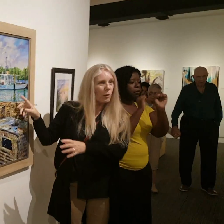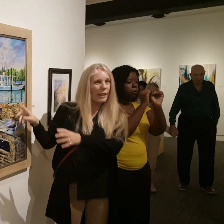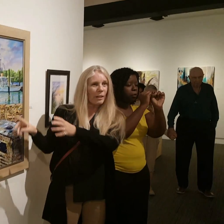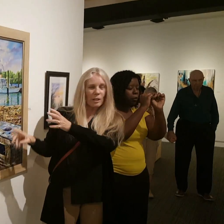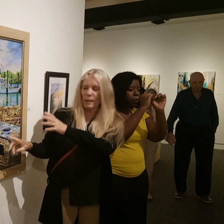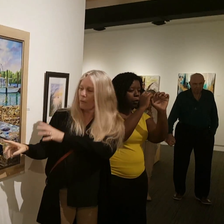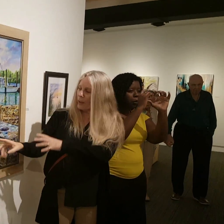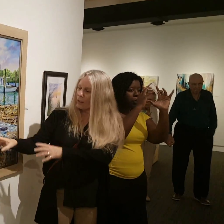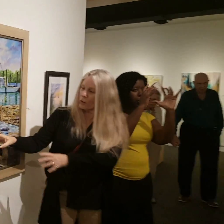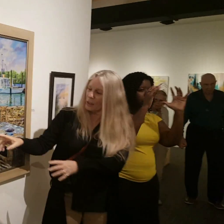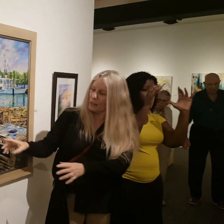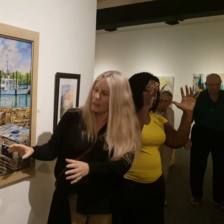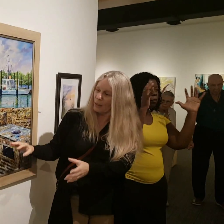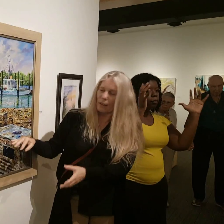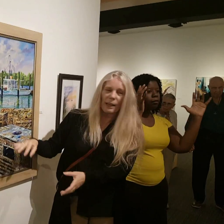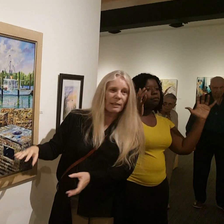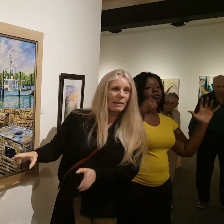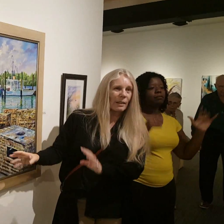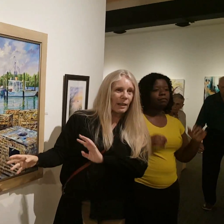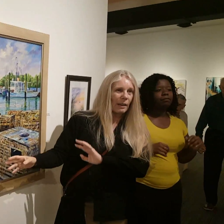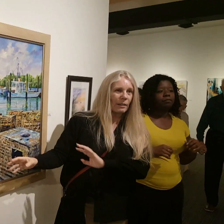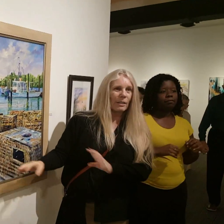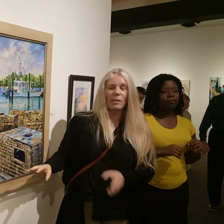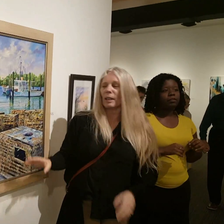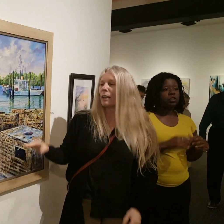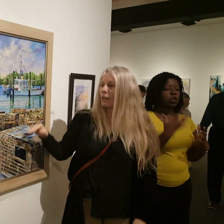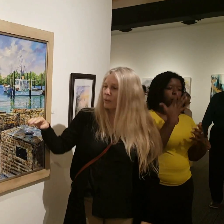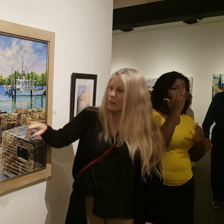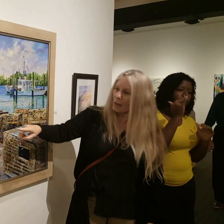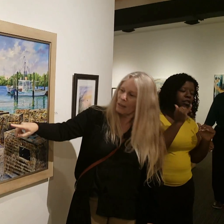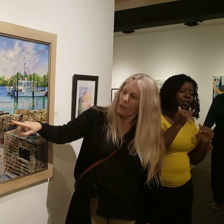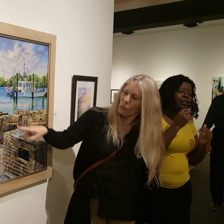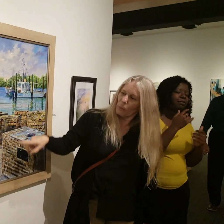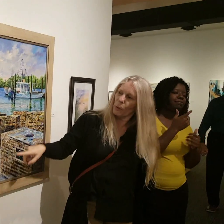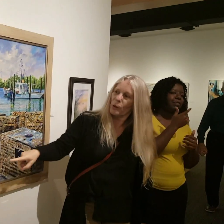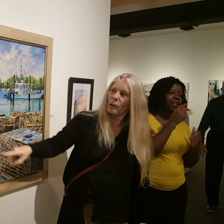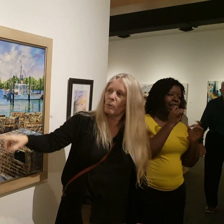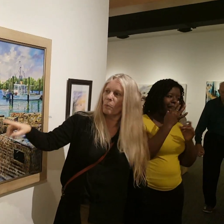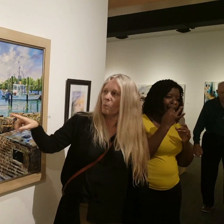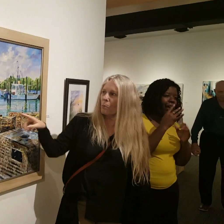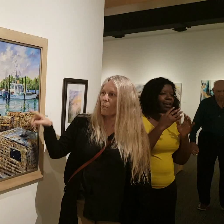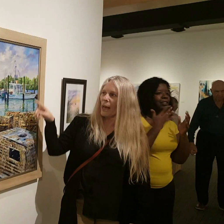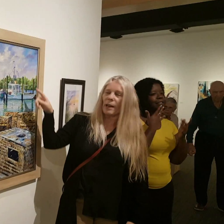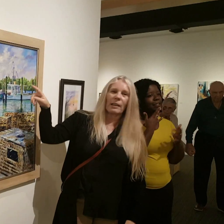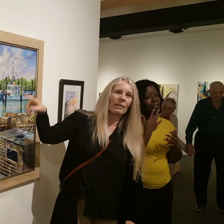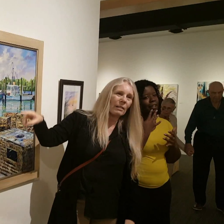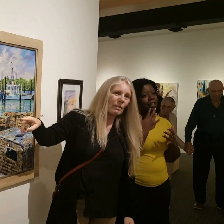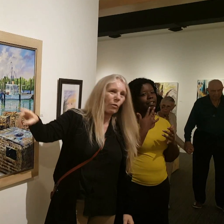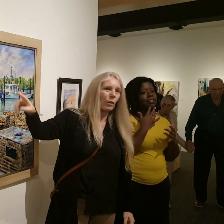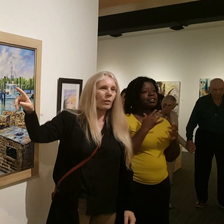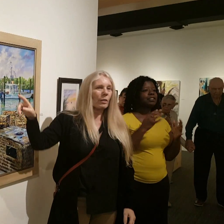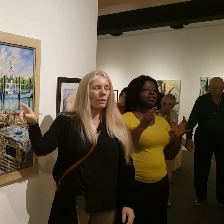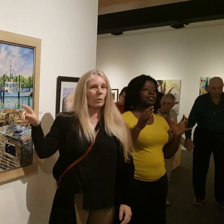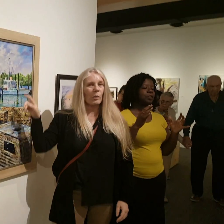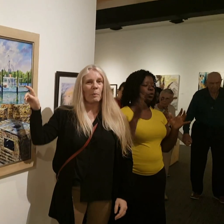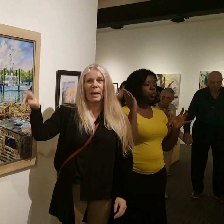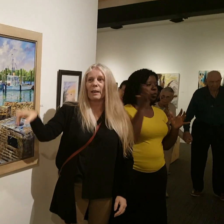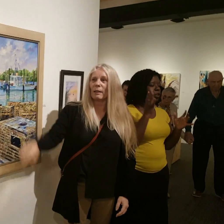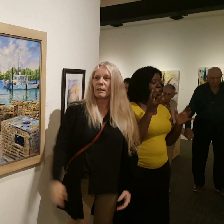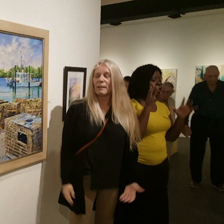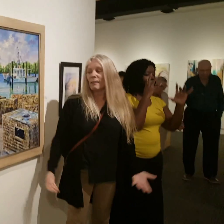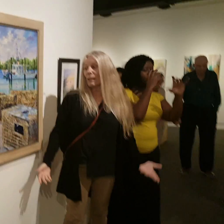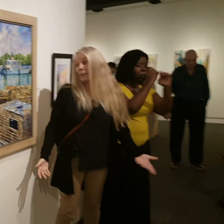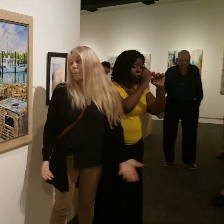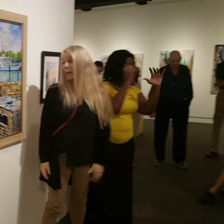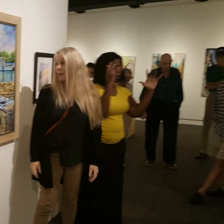there's enough interest in the lights and the colors that I use will pull you back and forth through the painting. That's